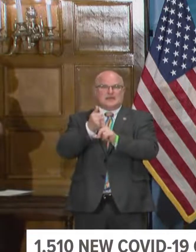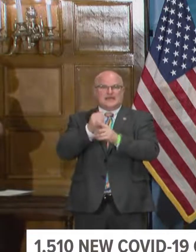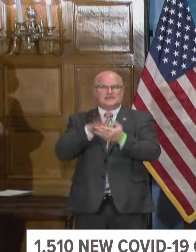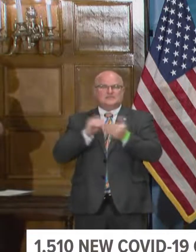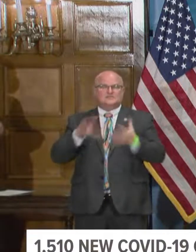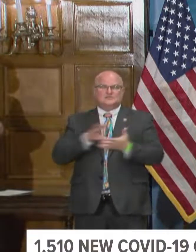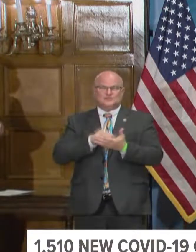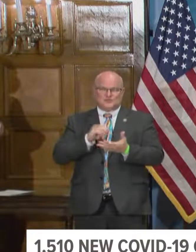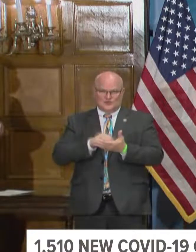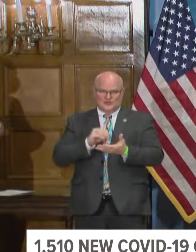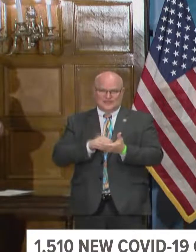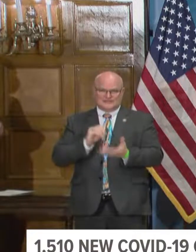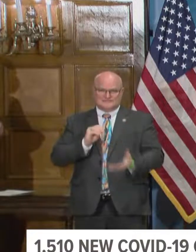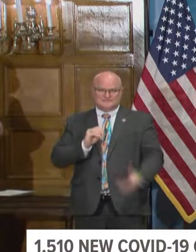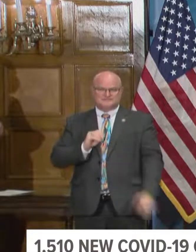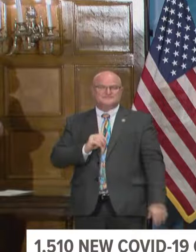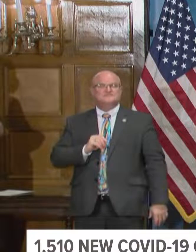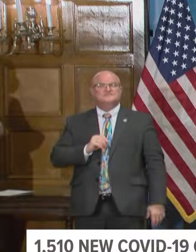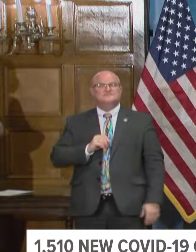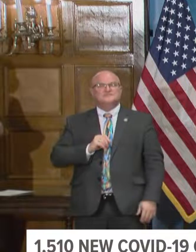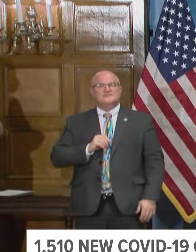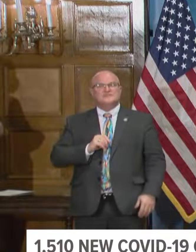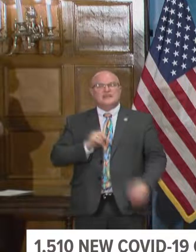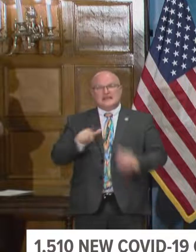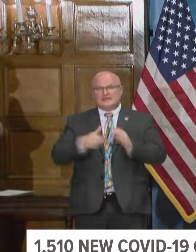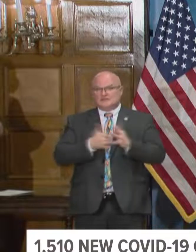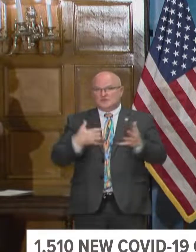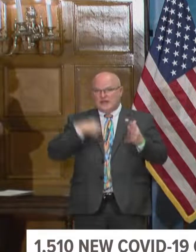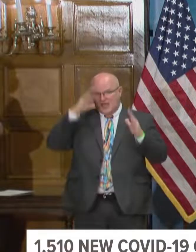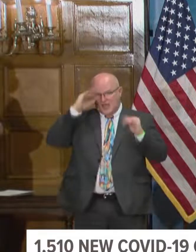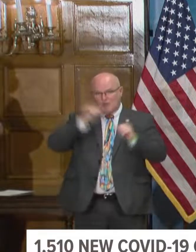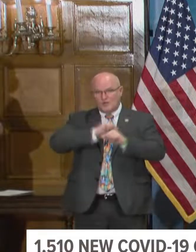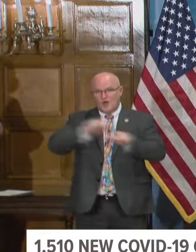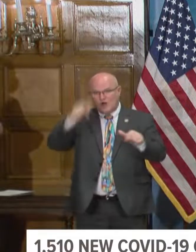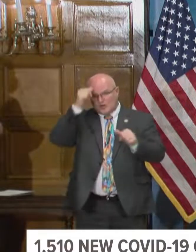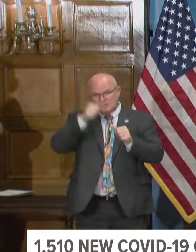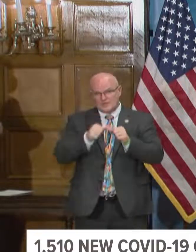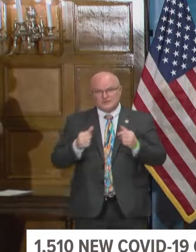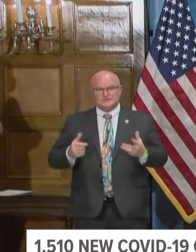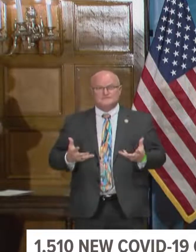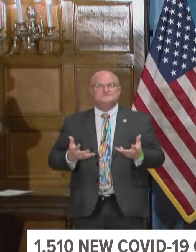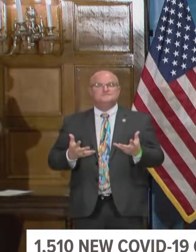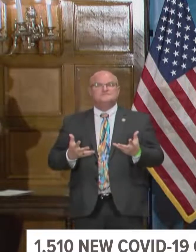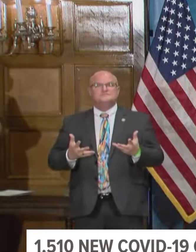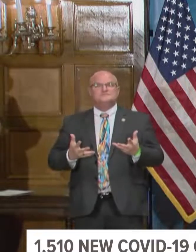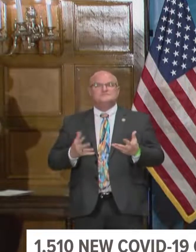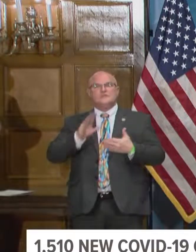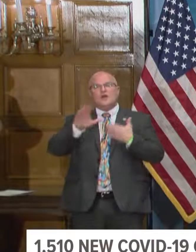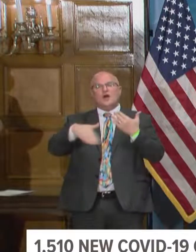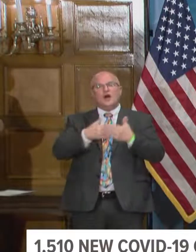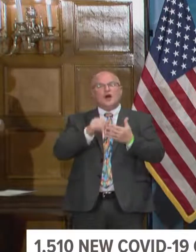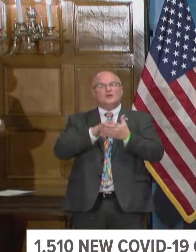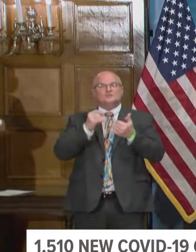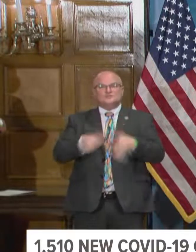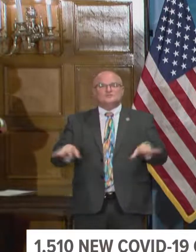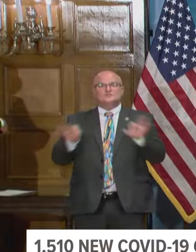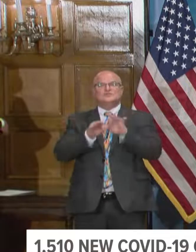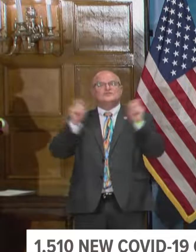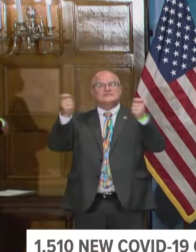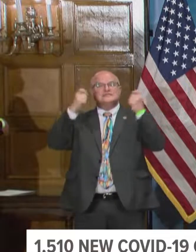learning opportunities. And this is what I hope we will all remember. All students deserve to